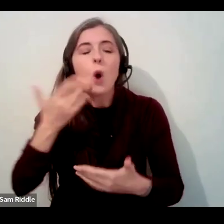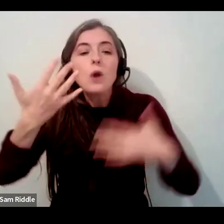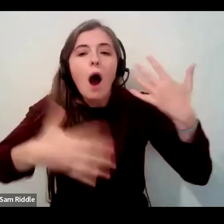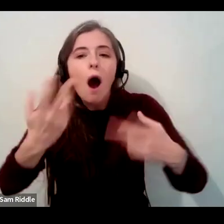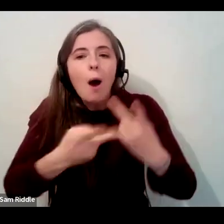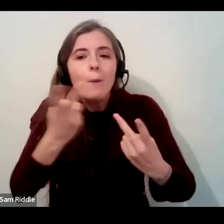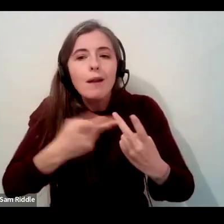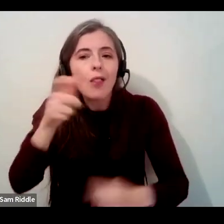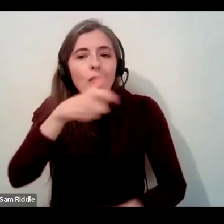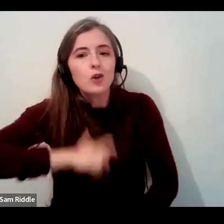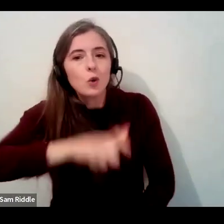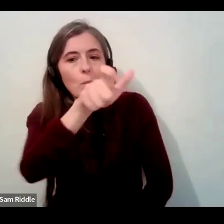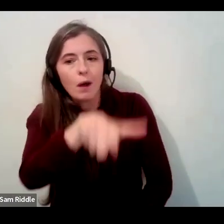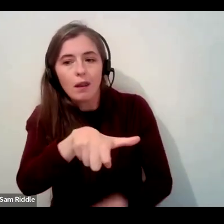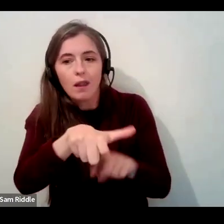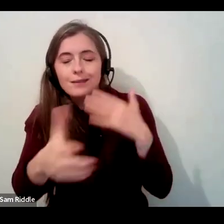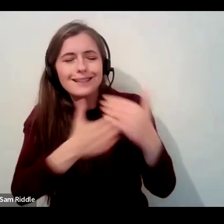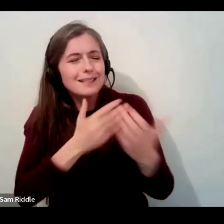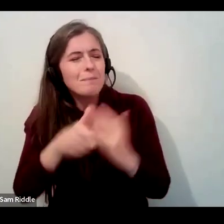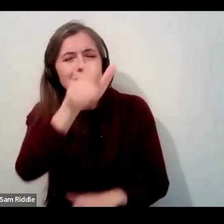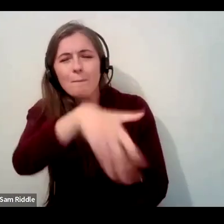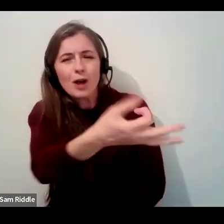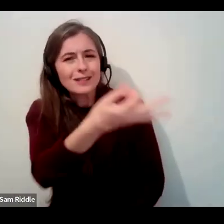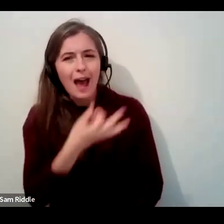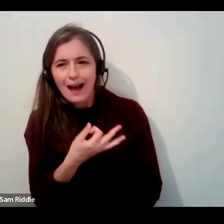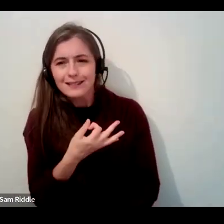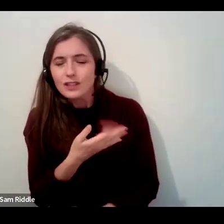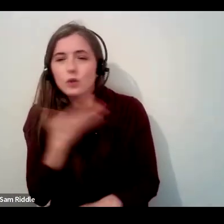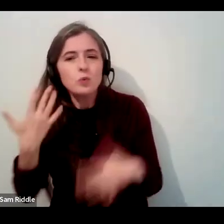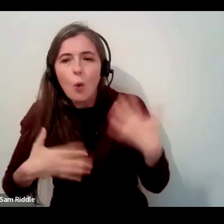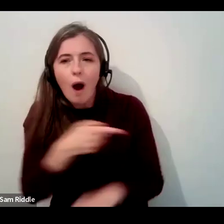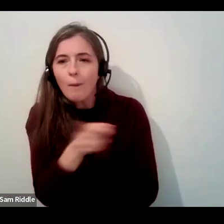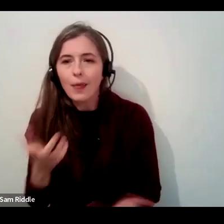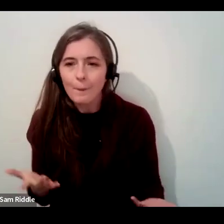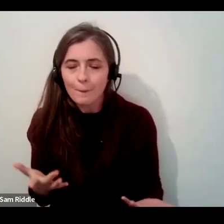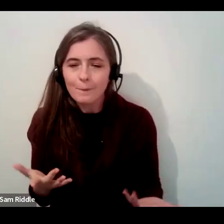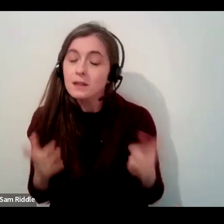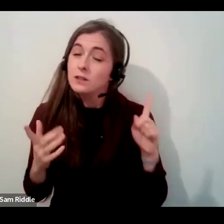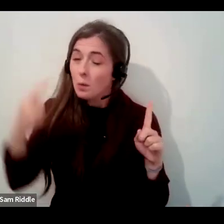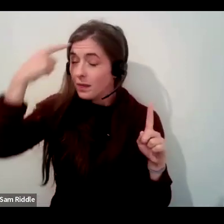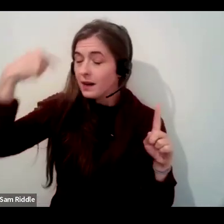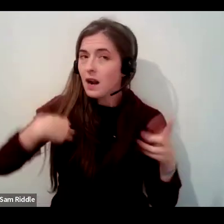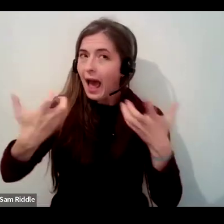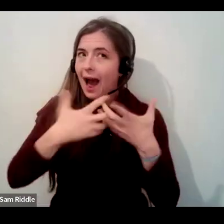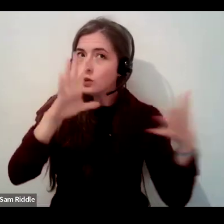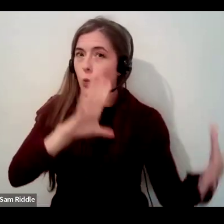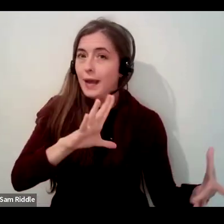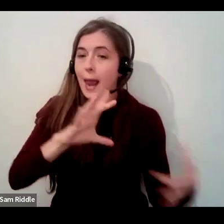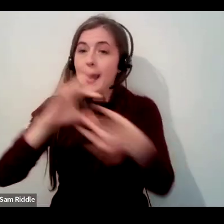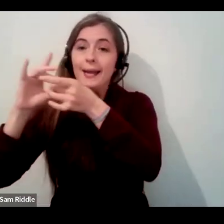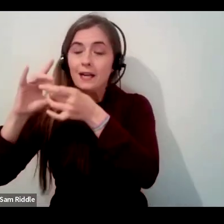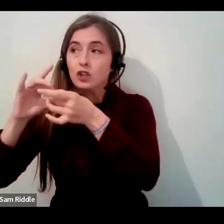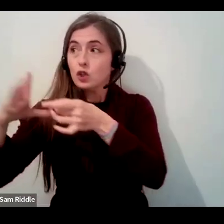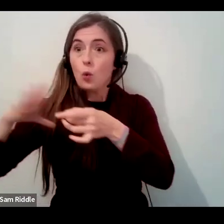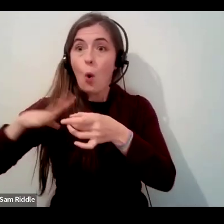something I think we could consider is thinking about how do we might link that to actually the principles of criminal law anyway